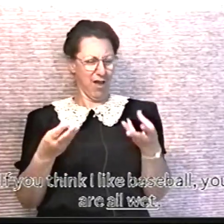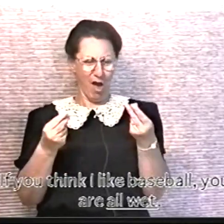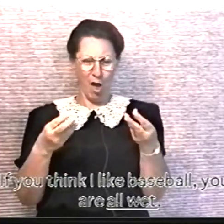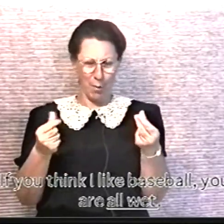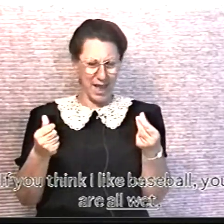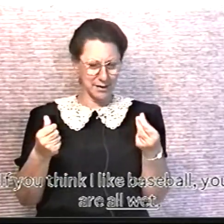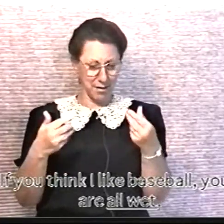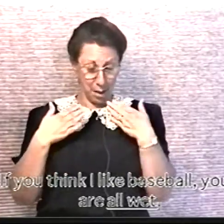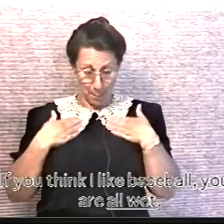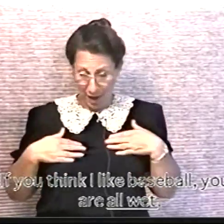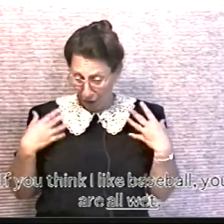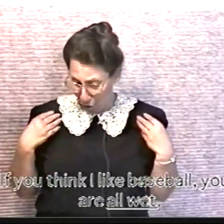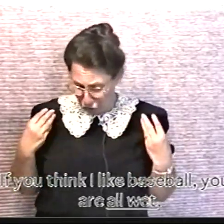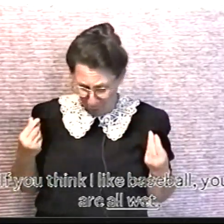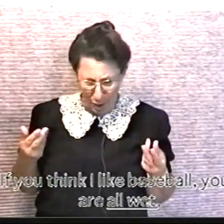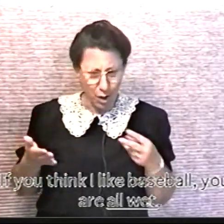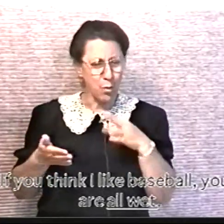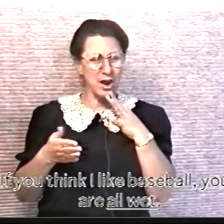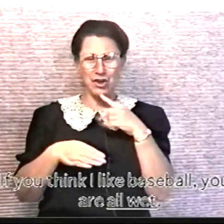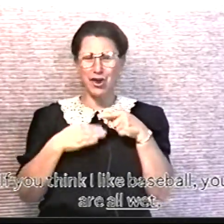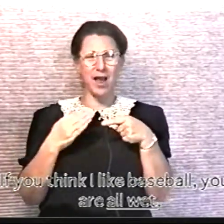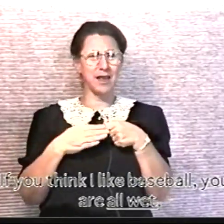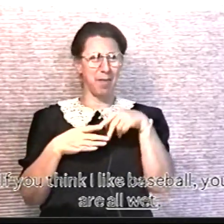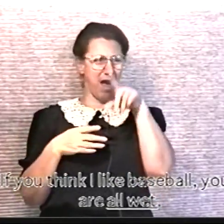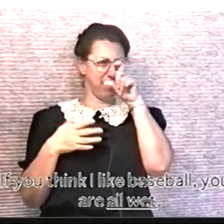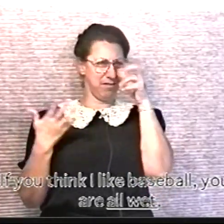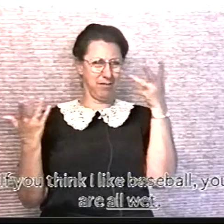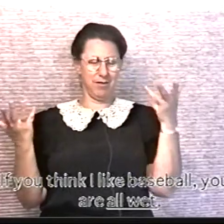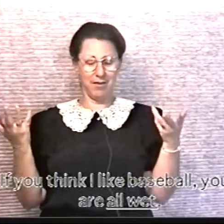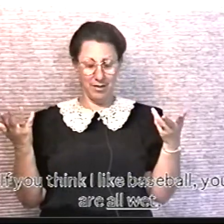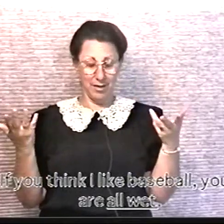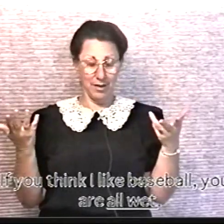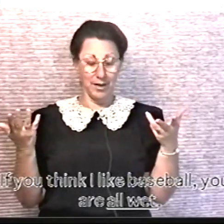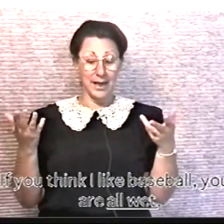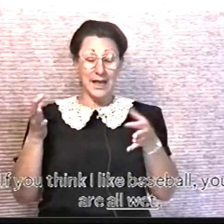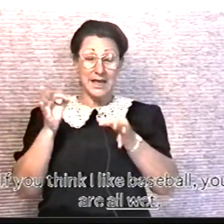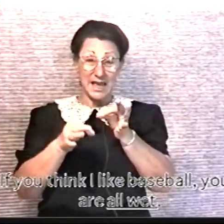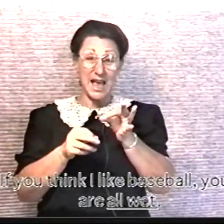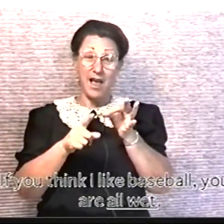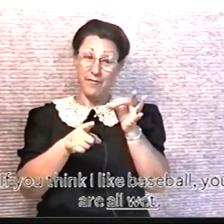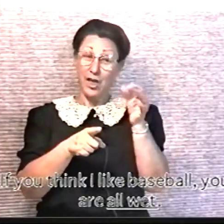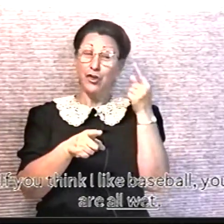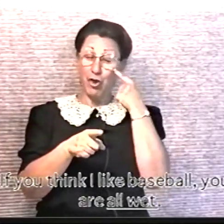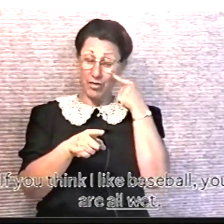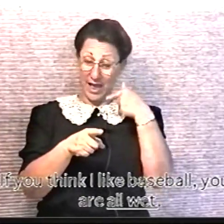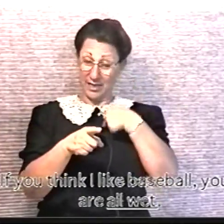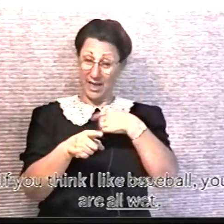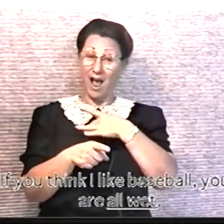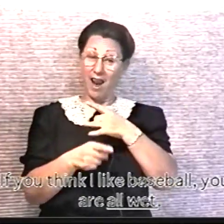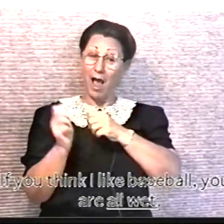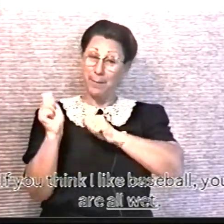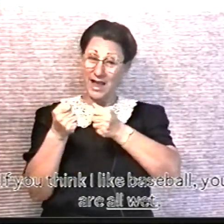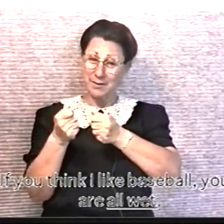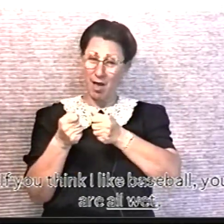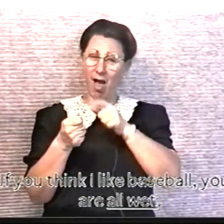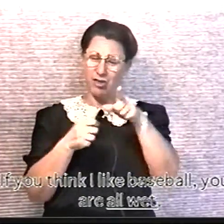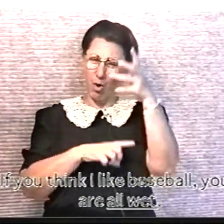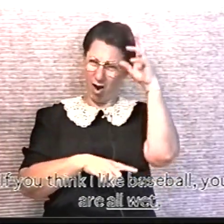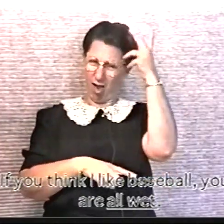All wet? My clothes are wet? What are you talking about? If you think that I like baseball, you are all